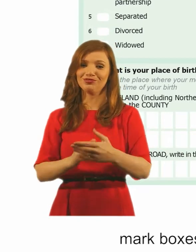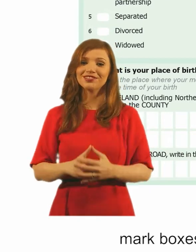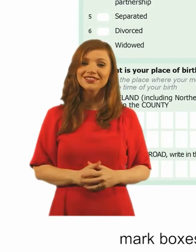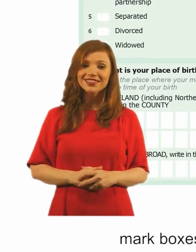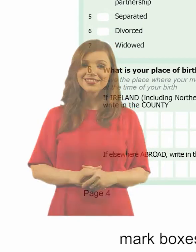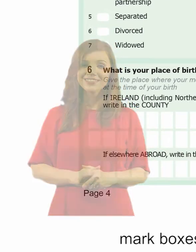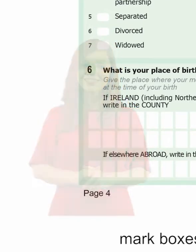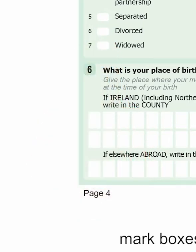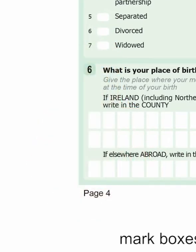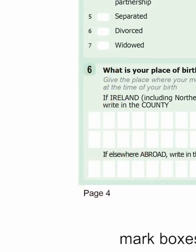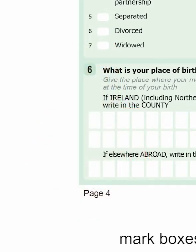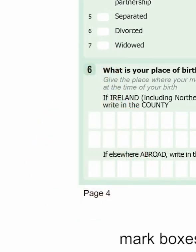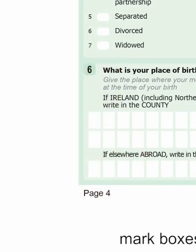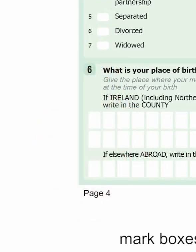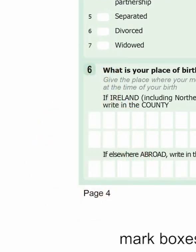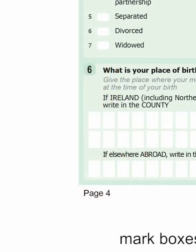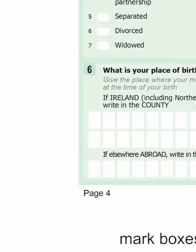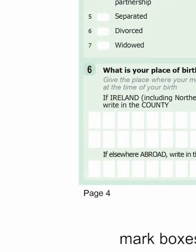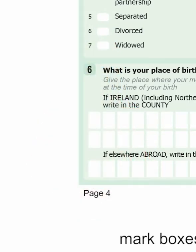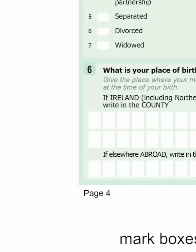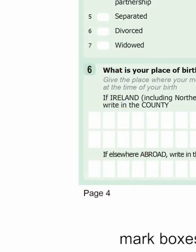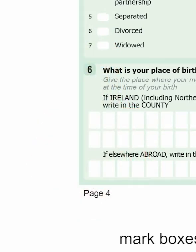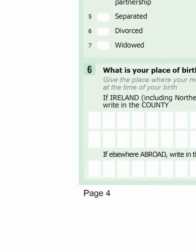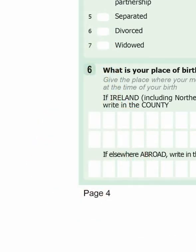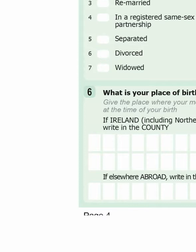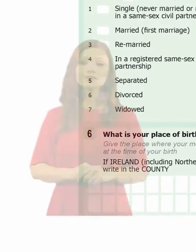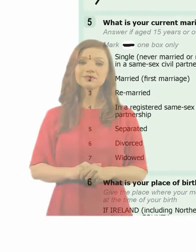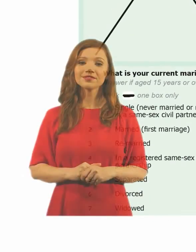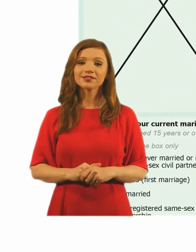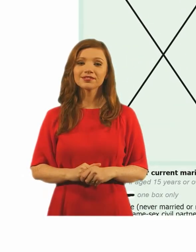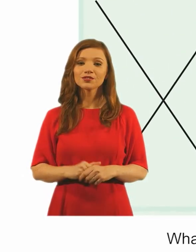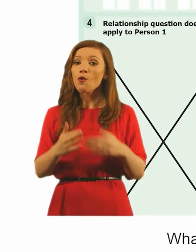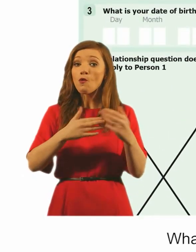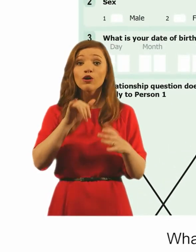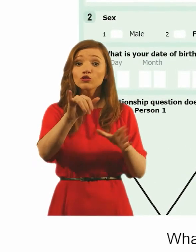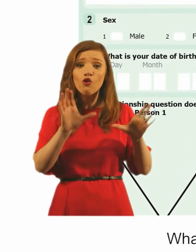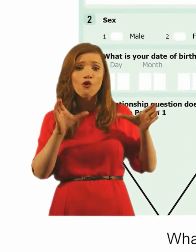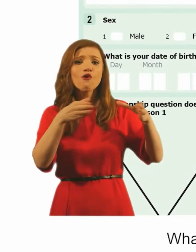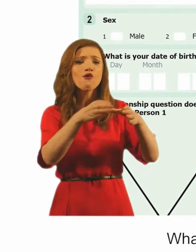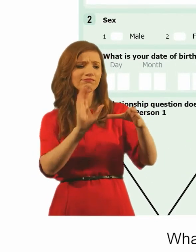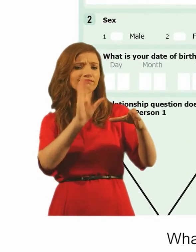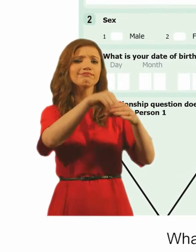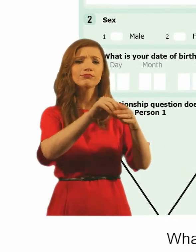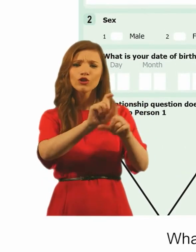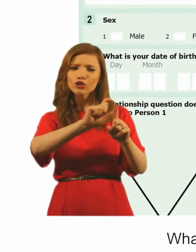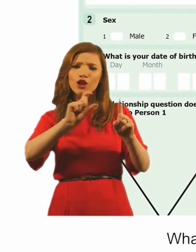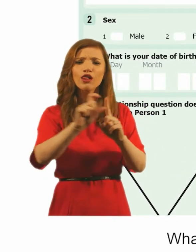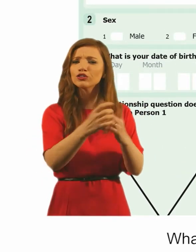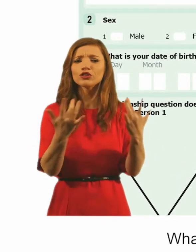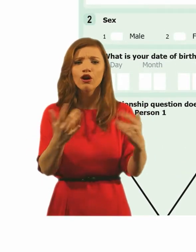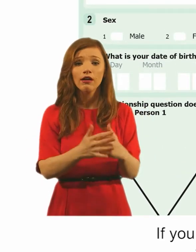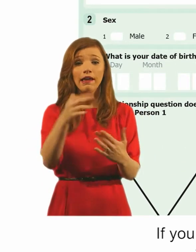1 and 2 and write in your second nationality. What is your ethnic or cultural